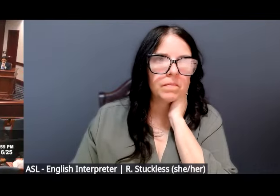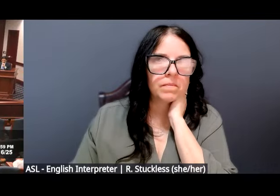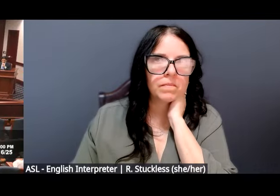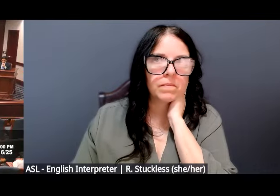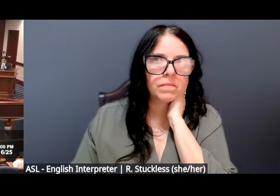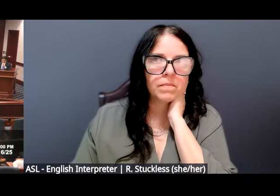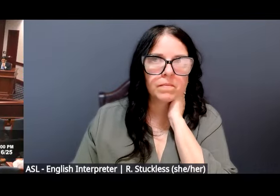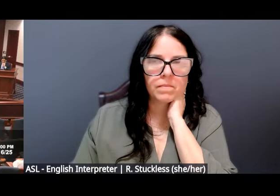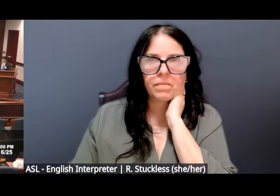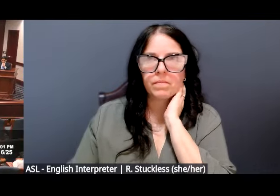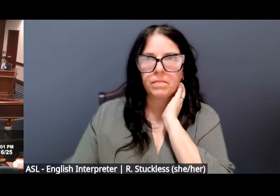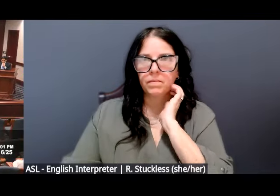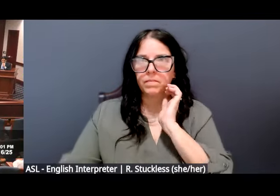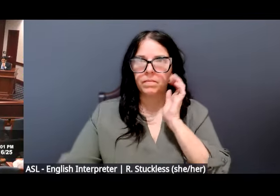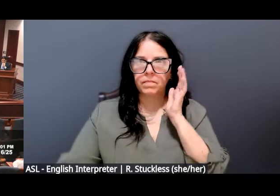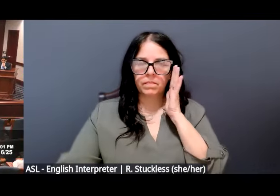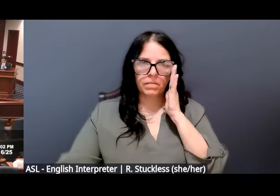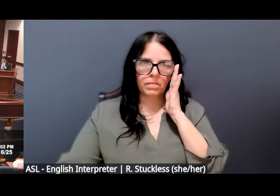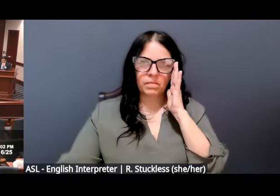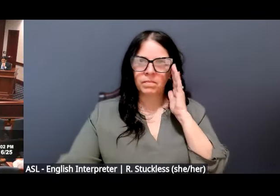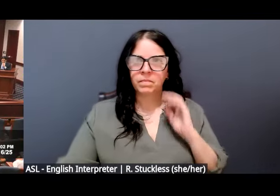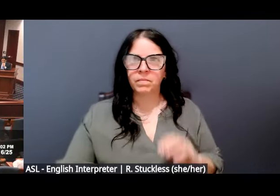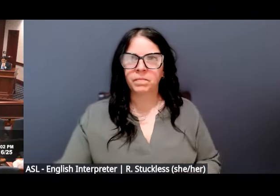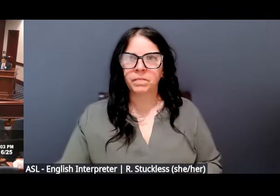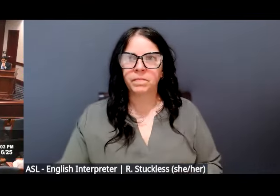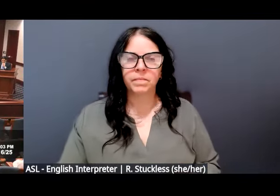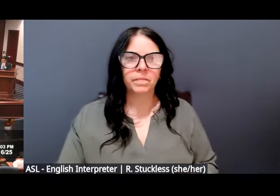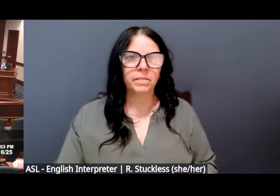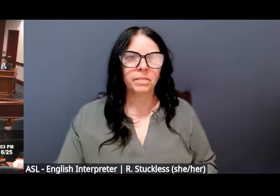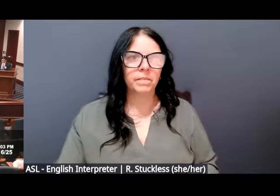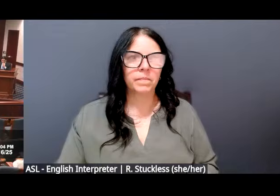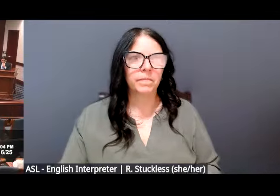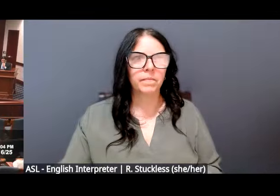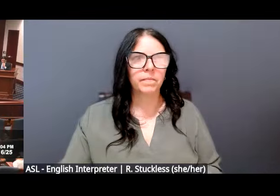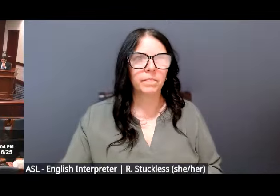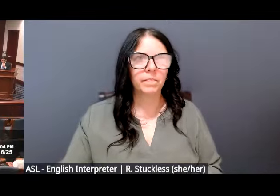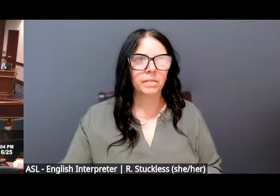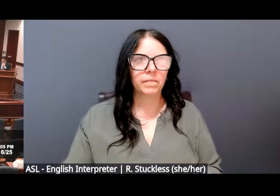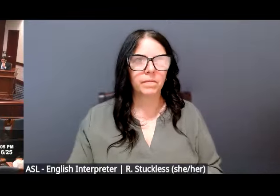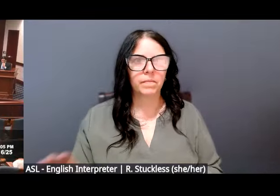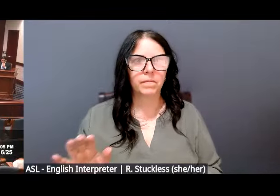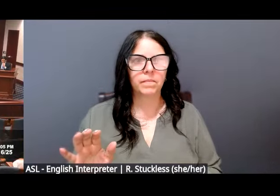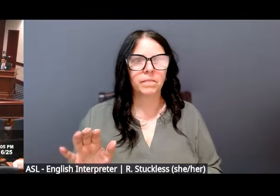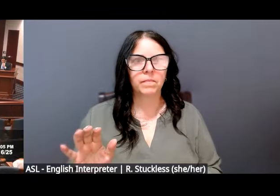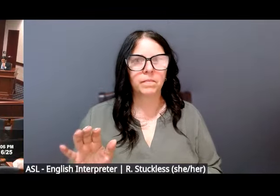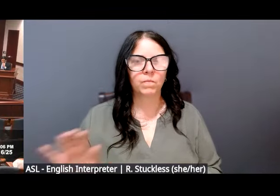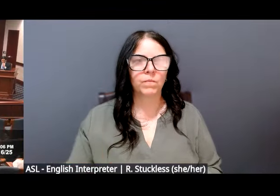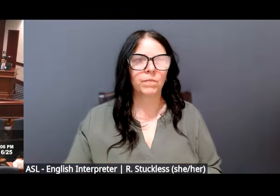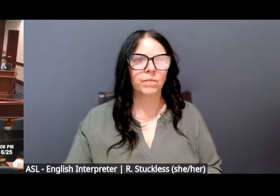are these for us to keep, or do we have to turn them back in? In other words, we don't write on them, right?